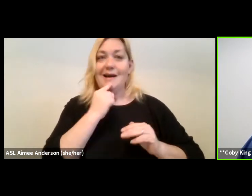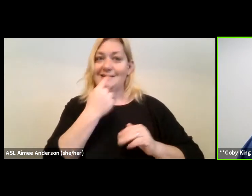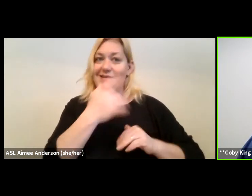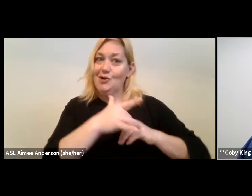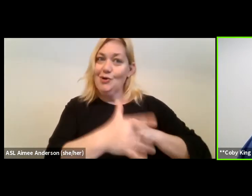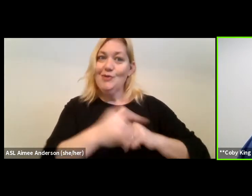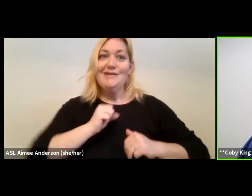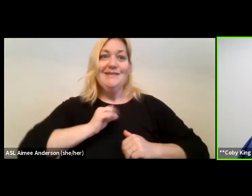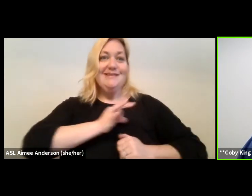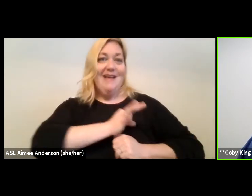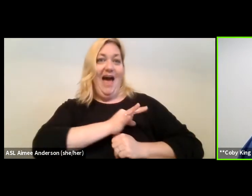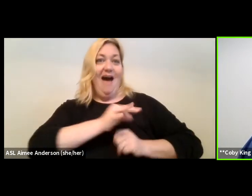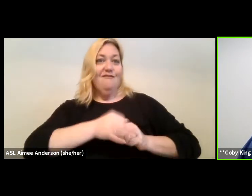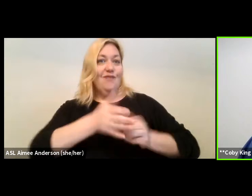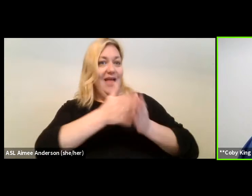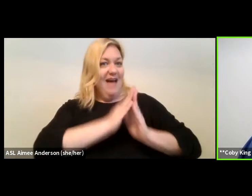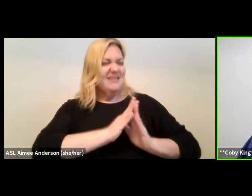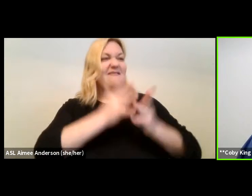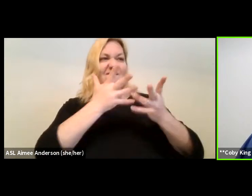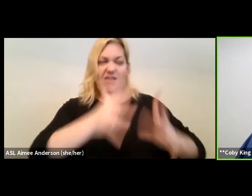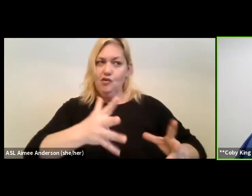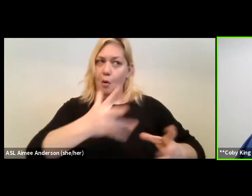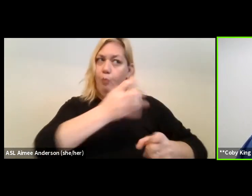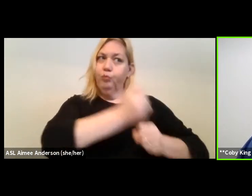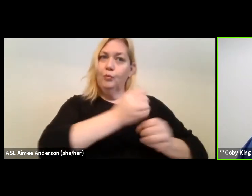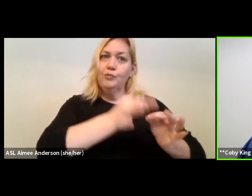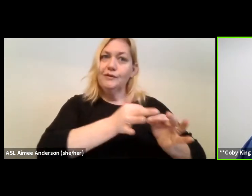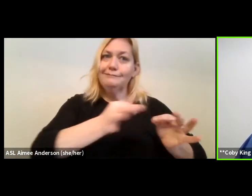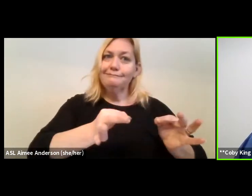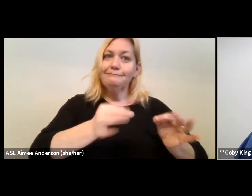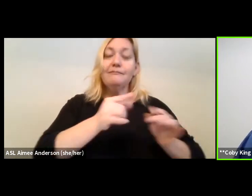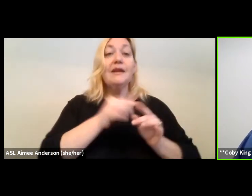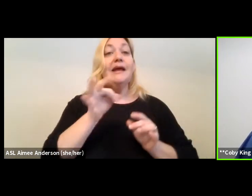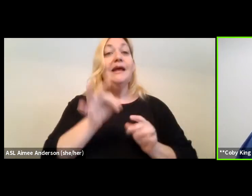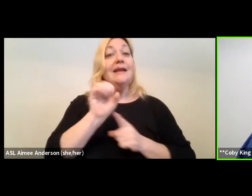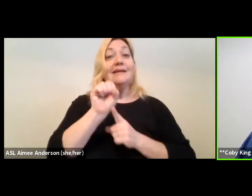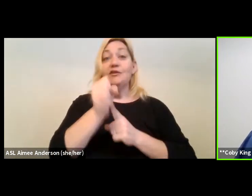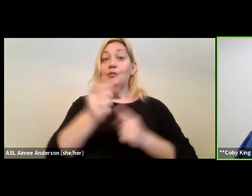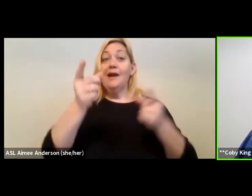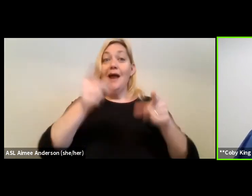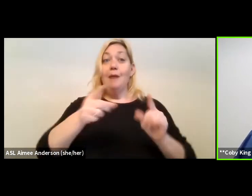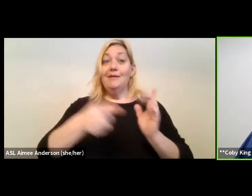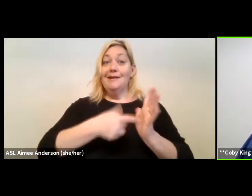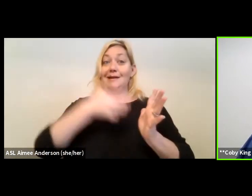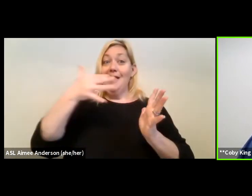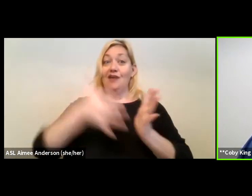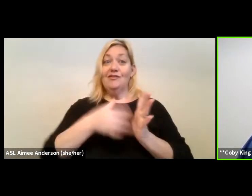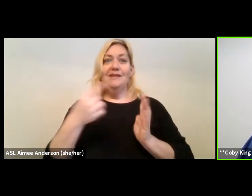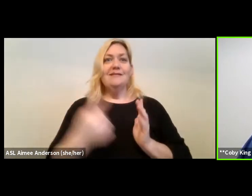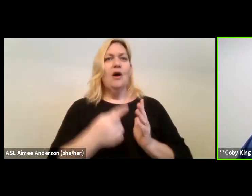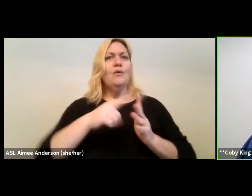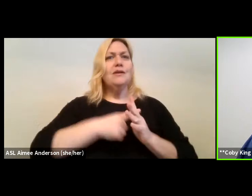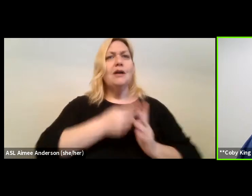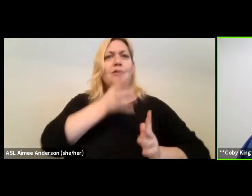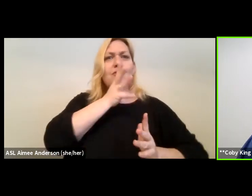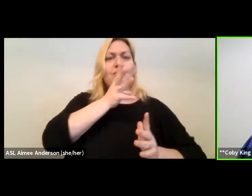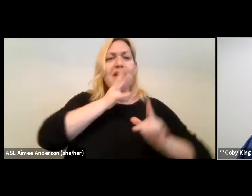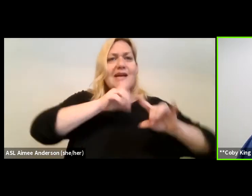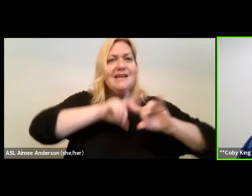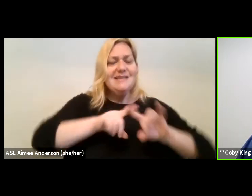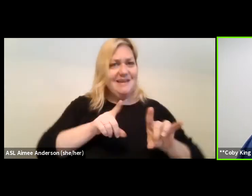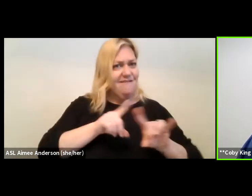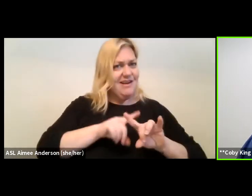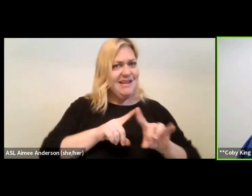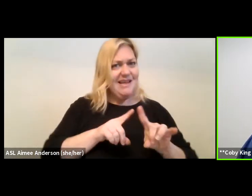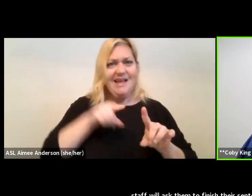or the presiding officer will ask them to finish their sentence. In the case, that happens occasionally, that someone starts speaking differently than the